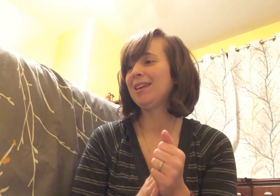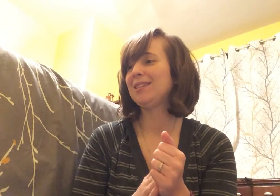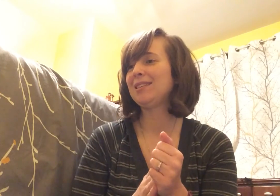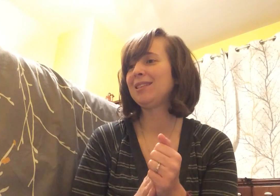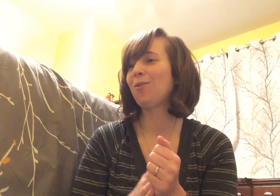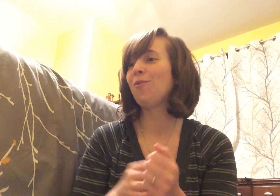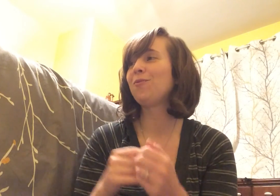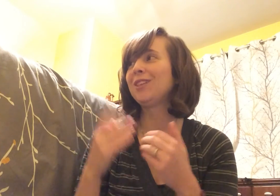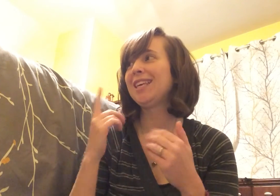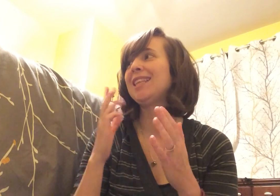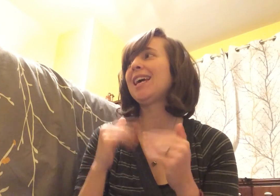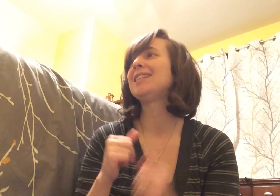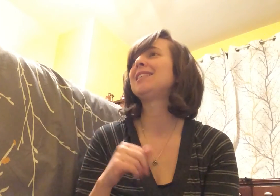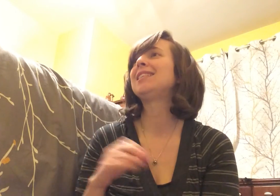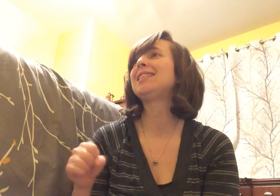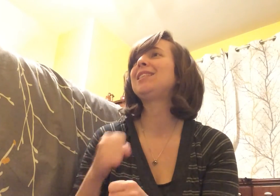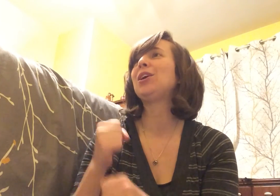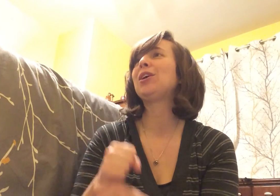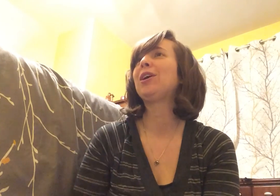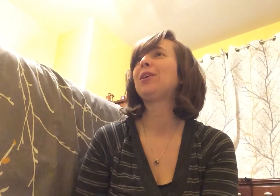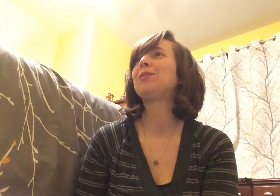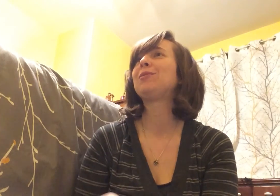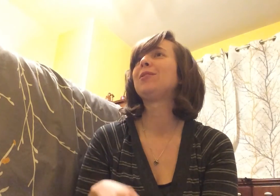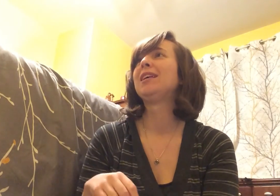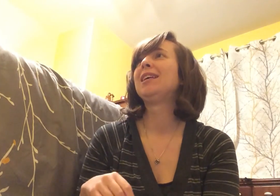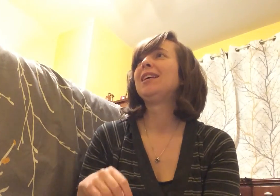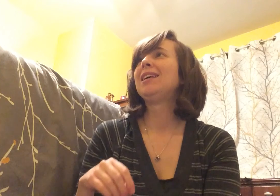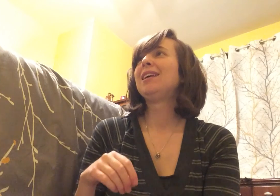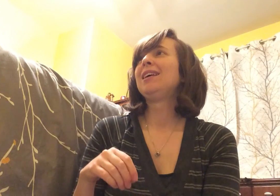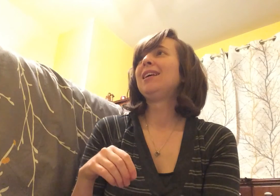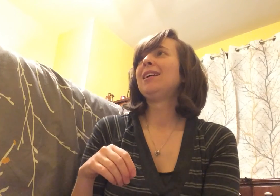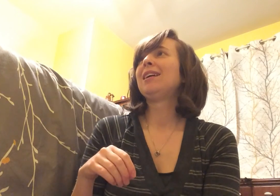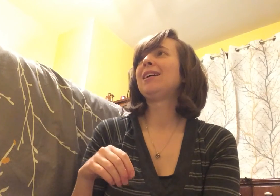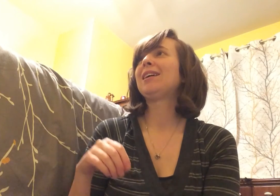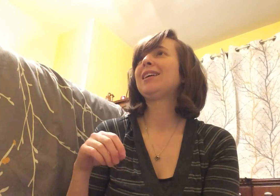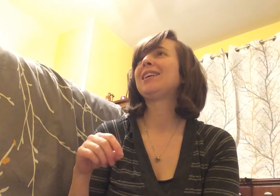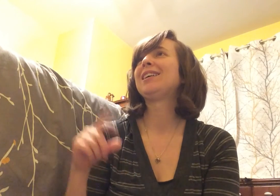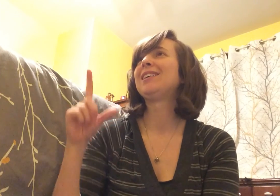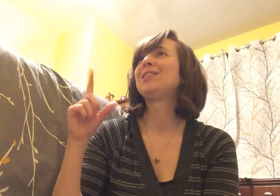and hopefully that this year of